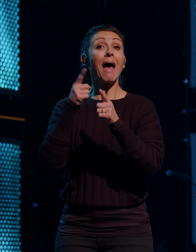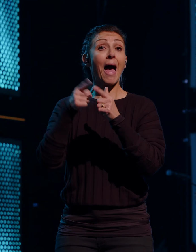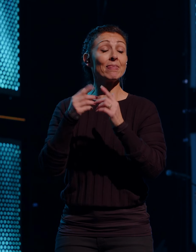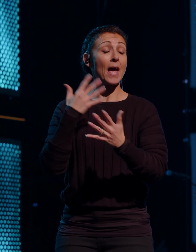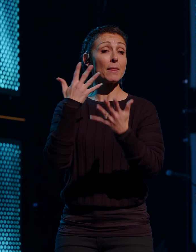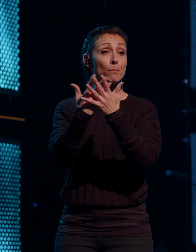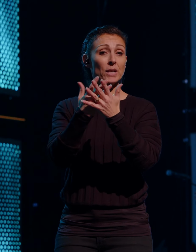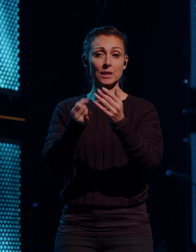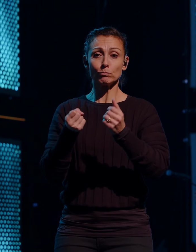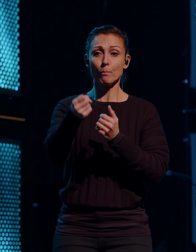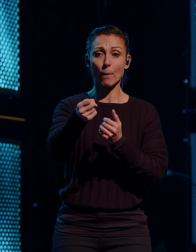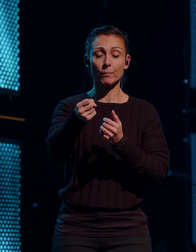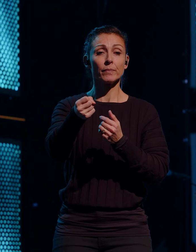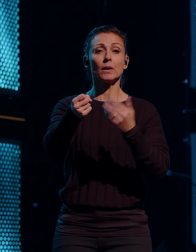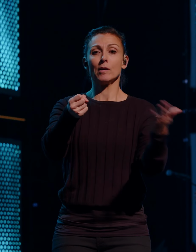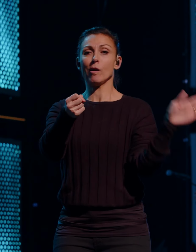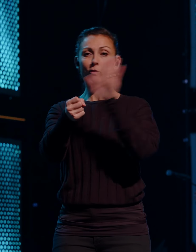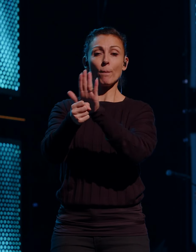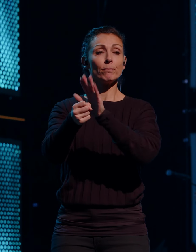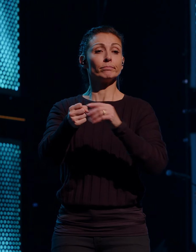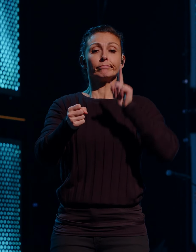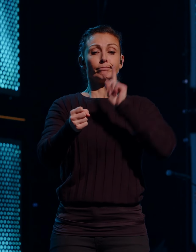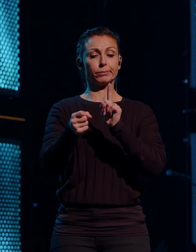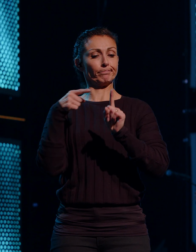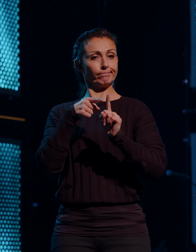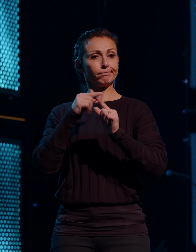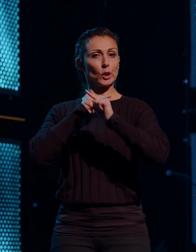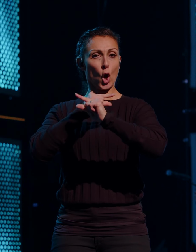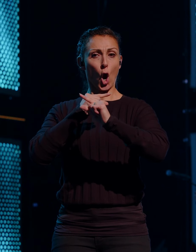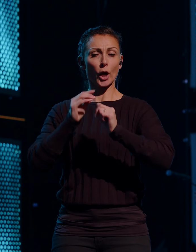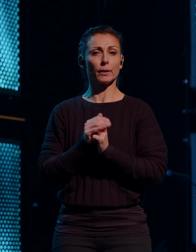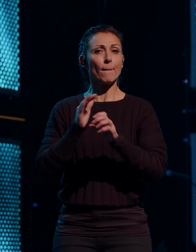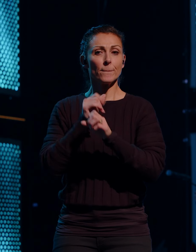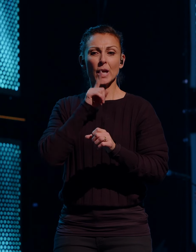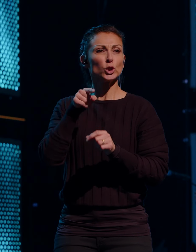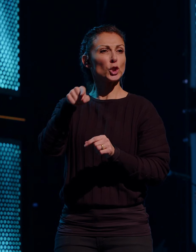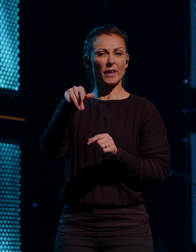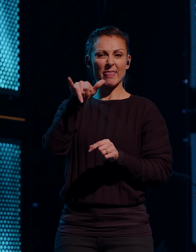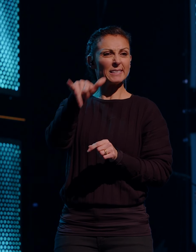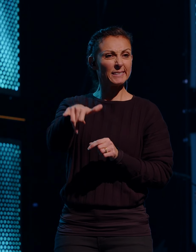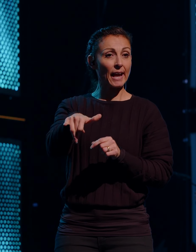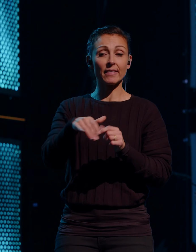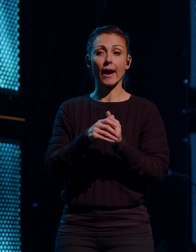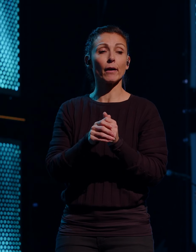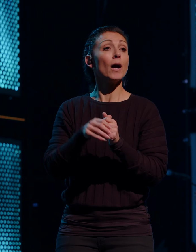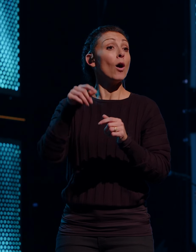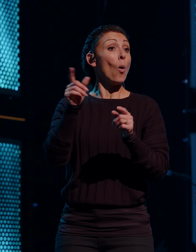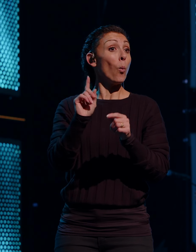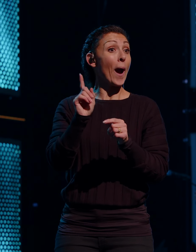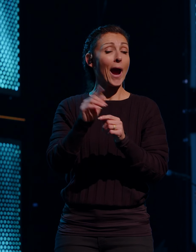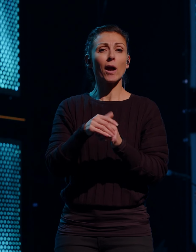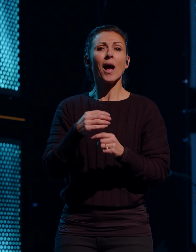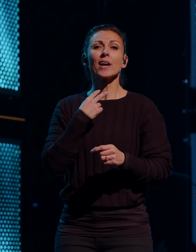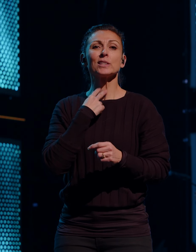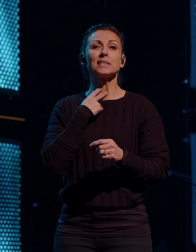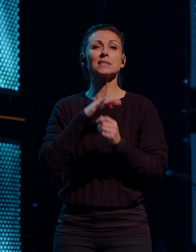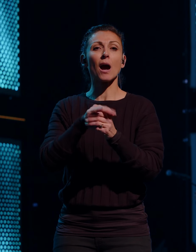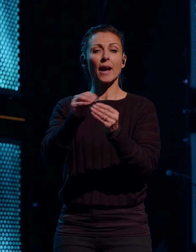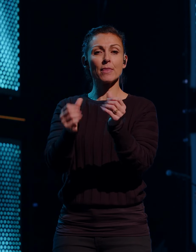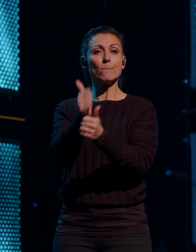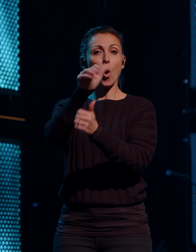them safely. Having received this order, he put them into the inner prison and fastened their feet in